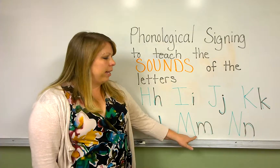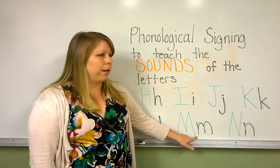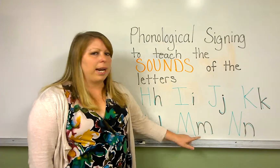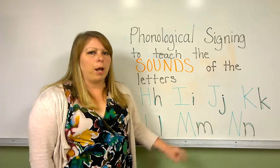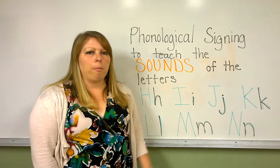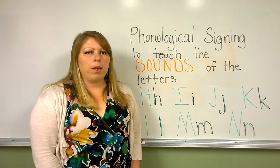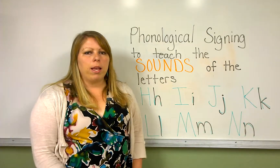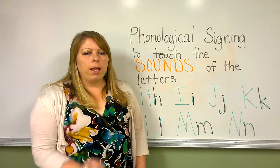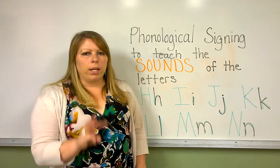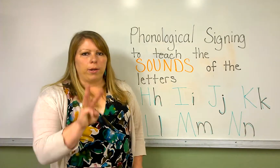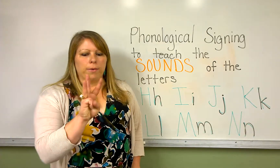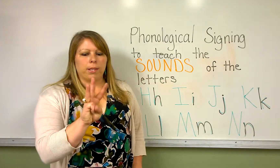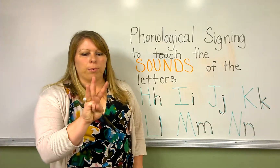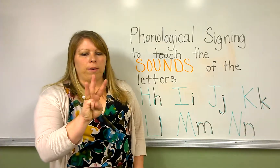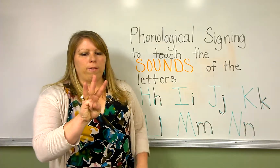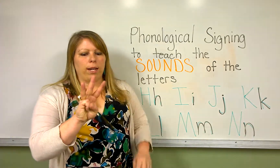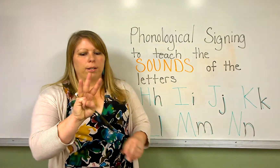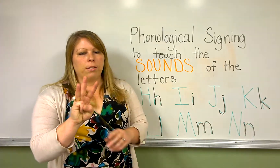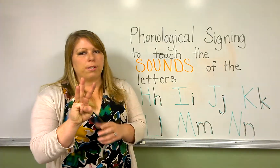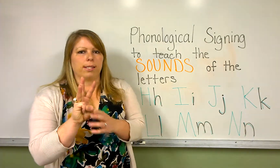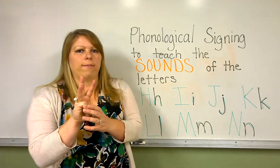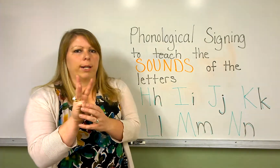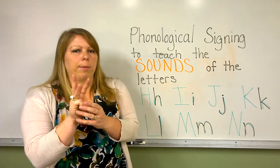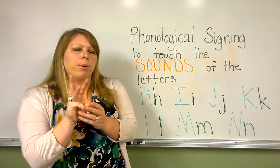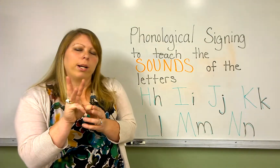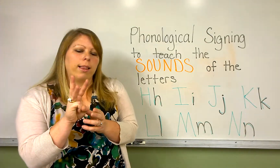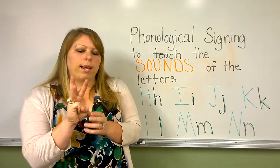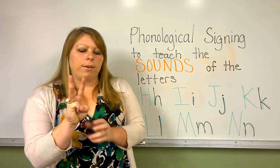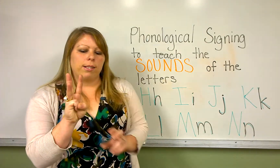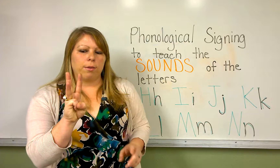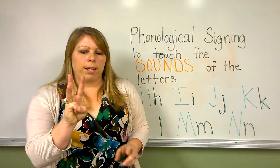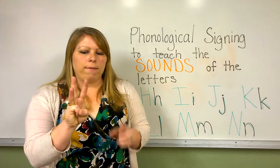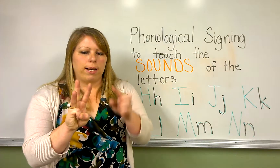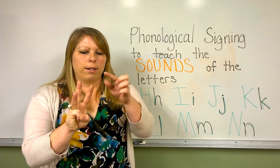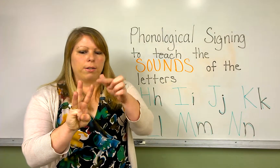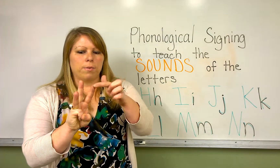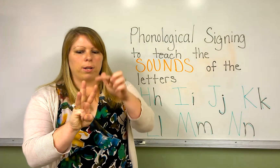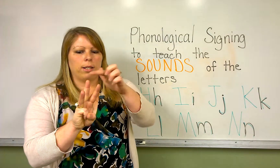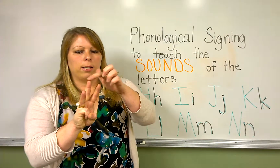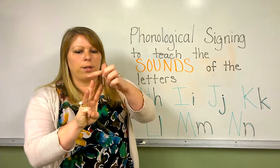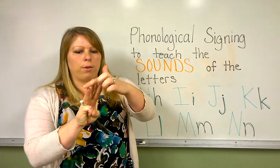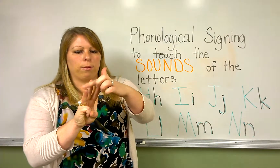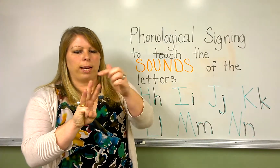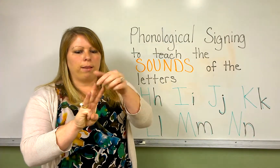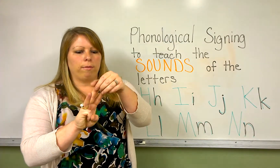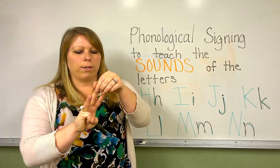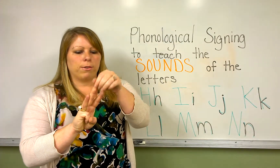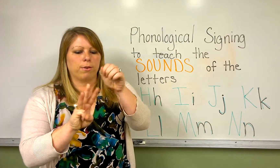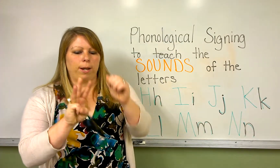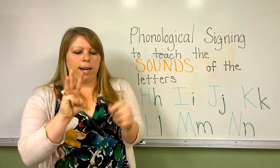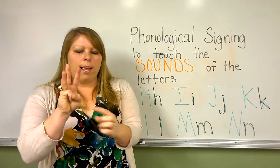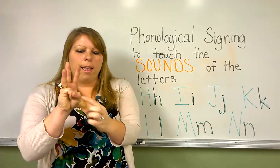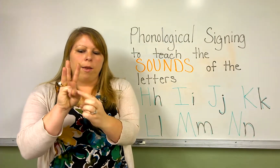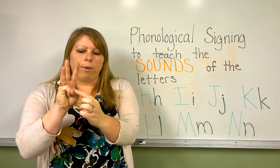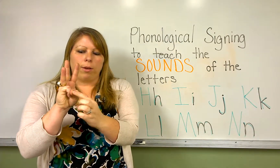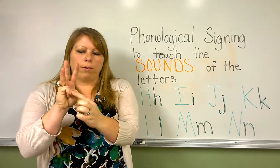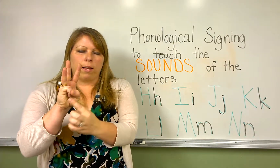letter M, you use 3 fingers. It's very important to use 3 fingers, 1, 2, 3, the first 3, with your